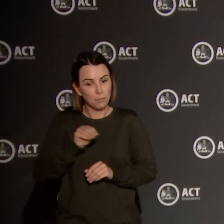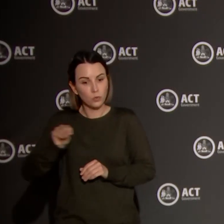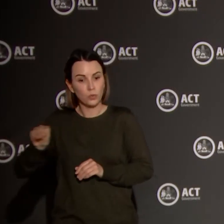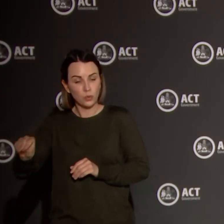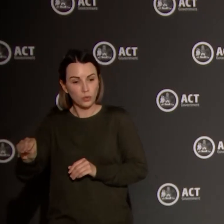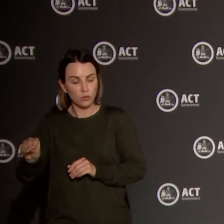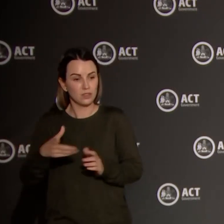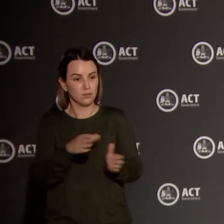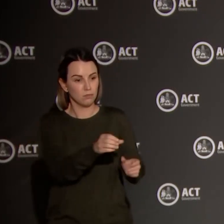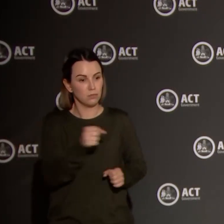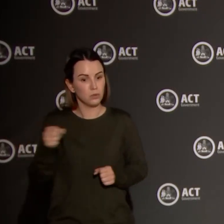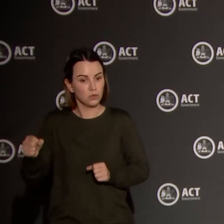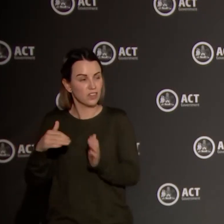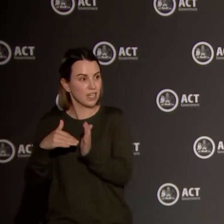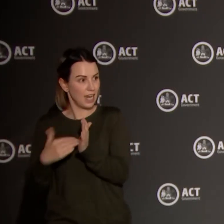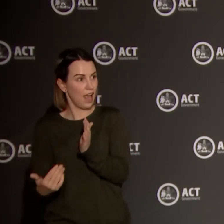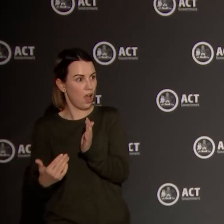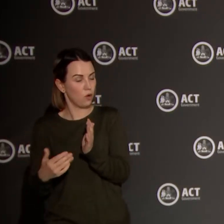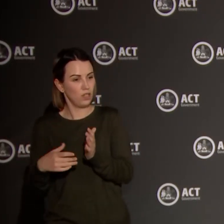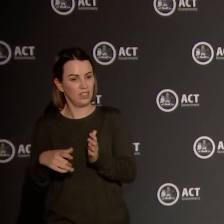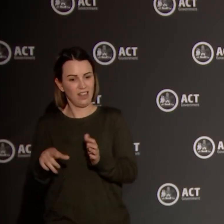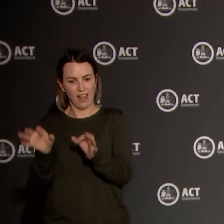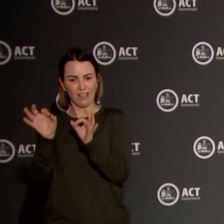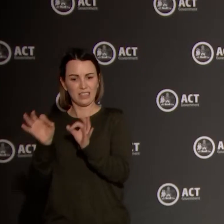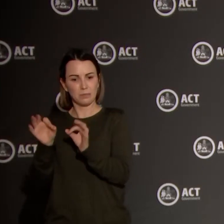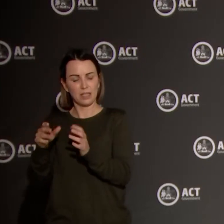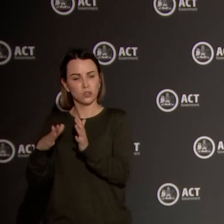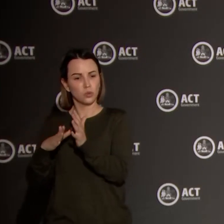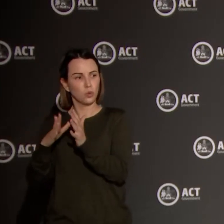paediatric medical ward, which is one of our